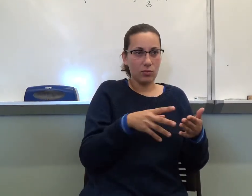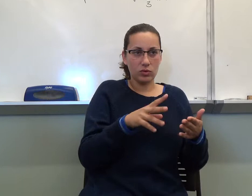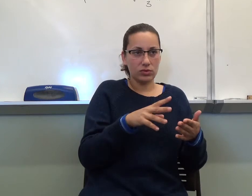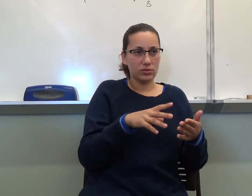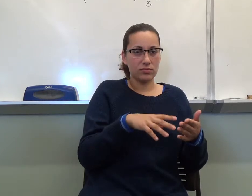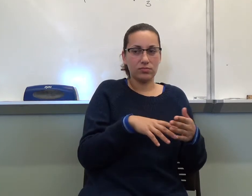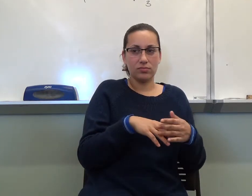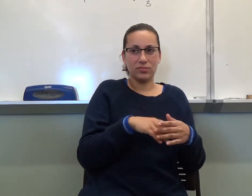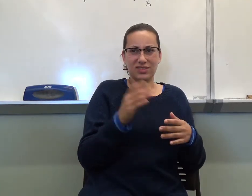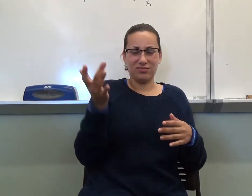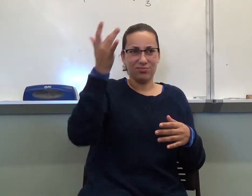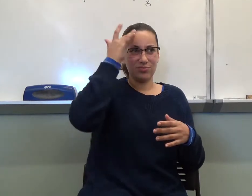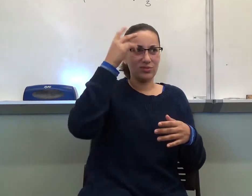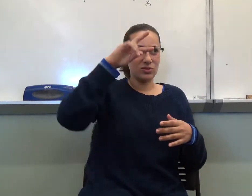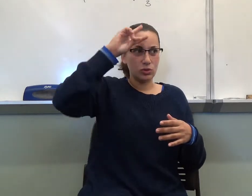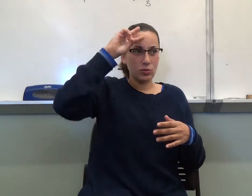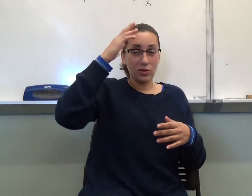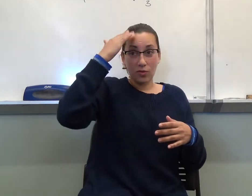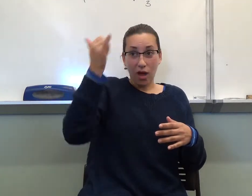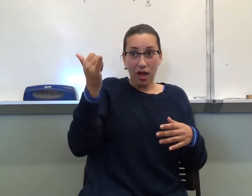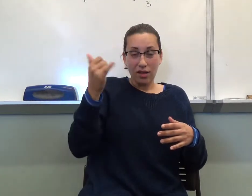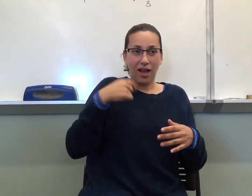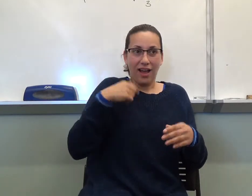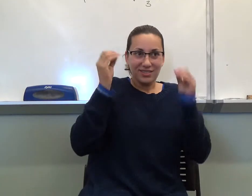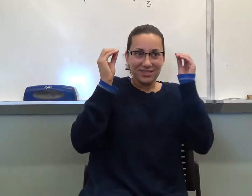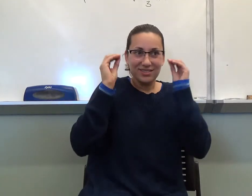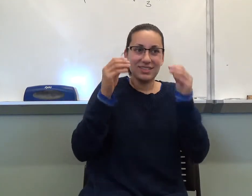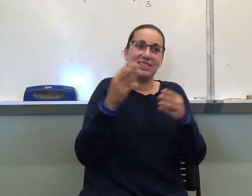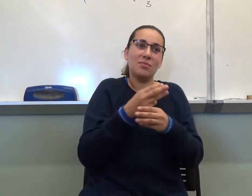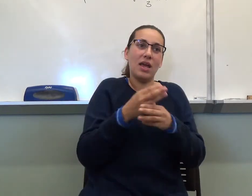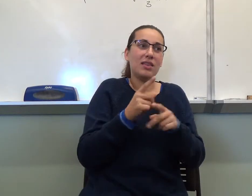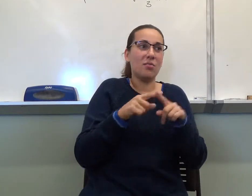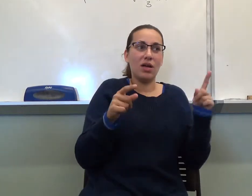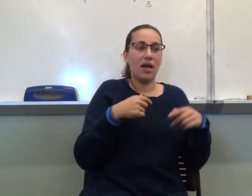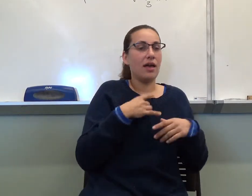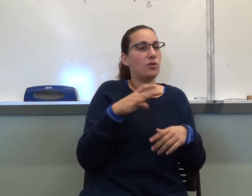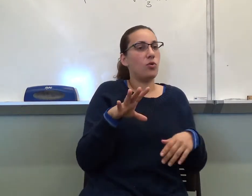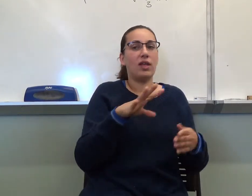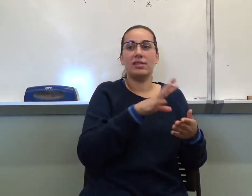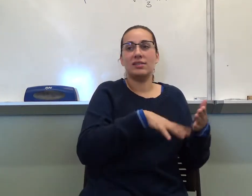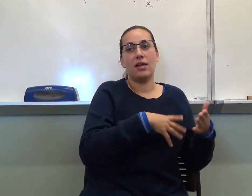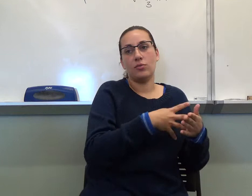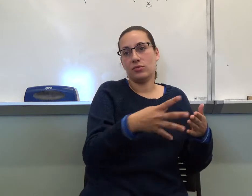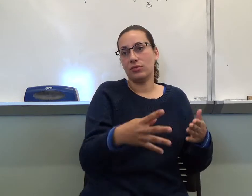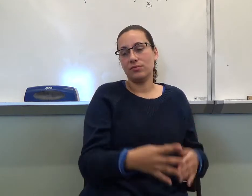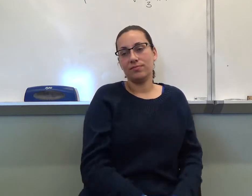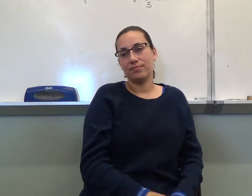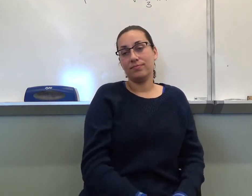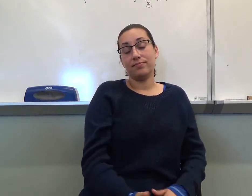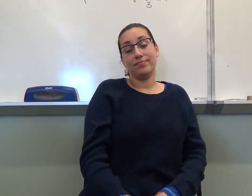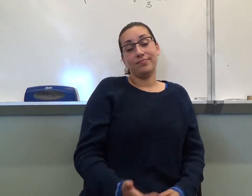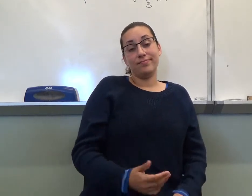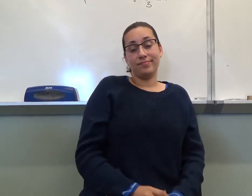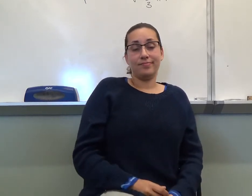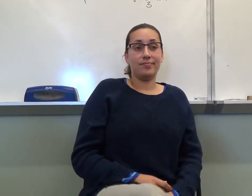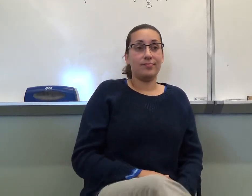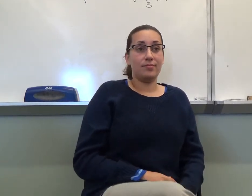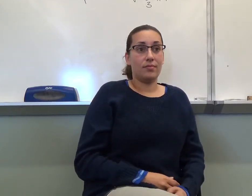is ridiculous because I teach mathematics, right? But I don't like tables. All right. So you got to do something